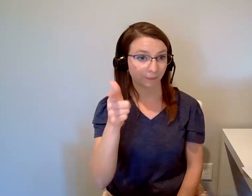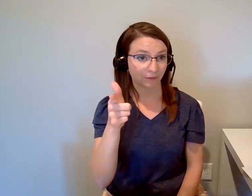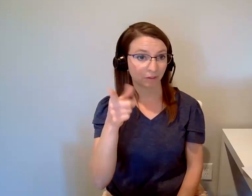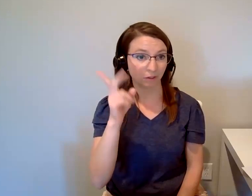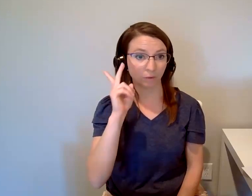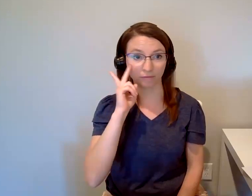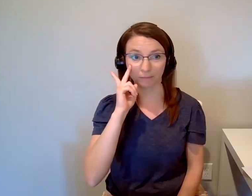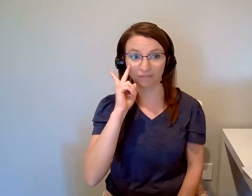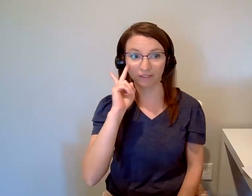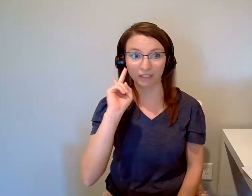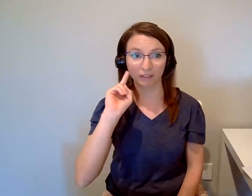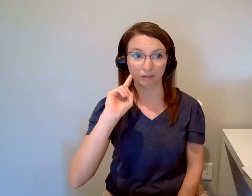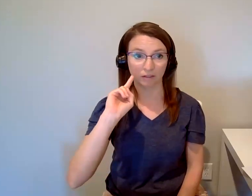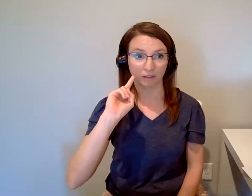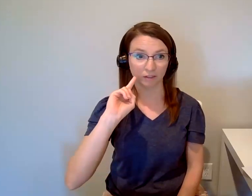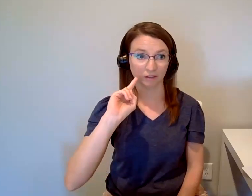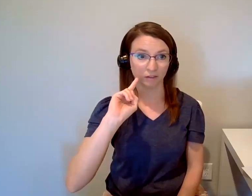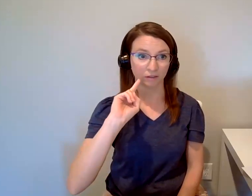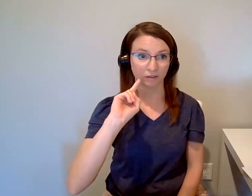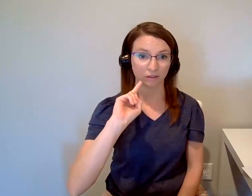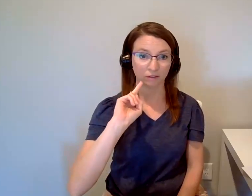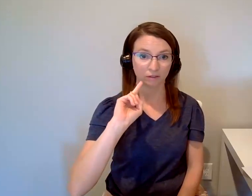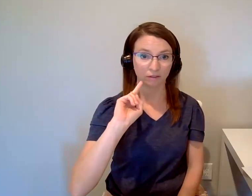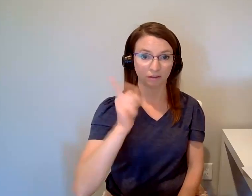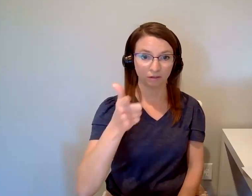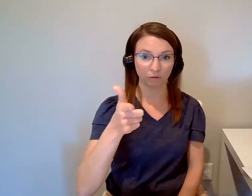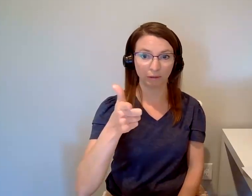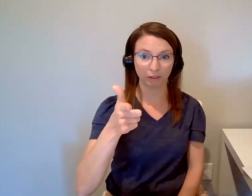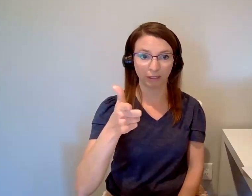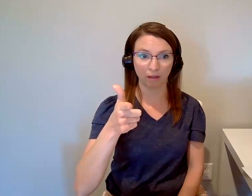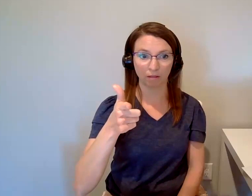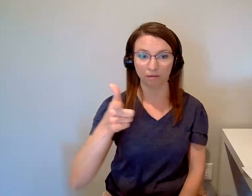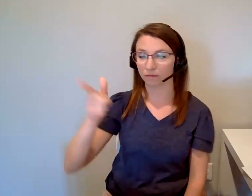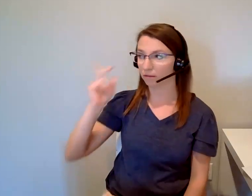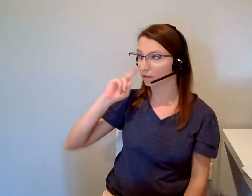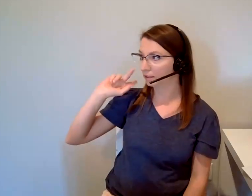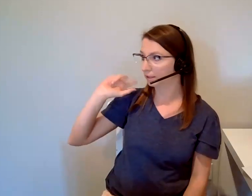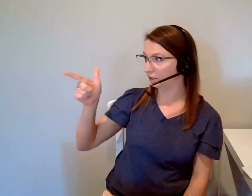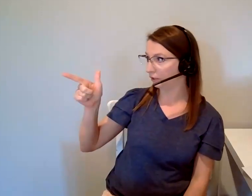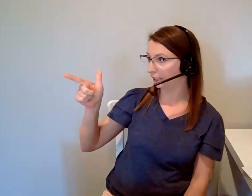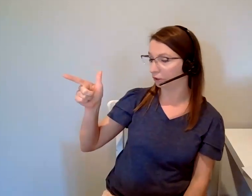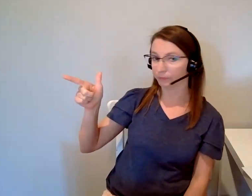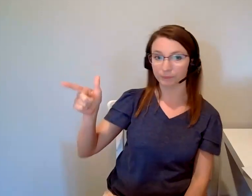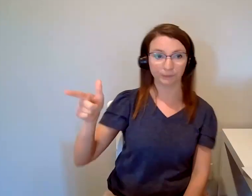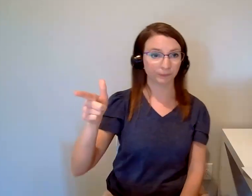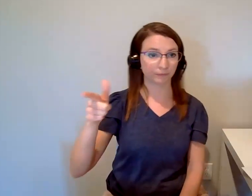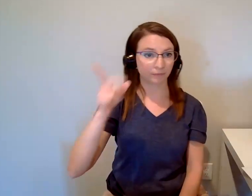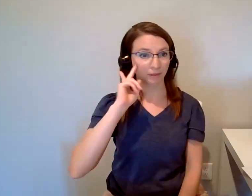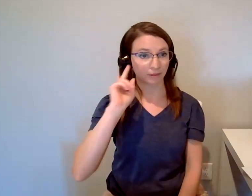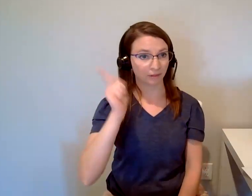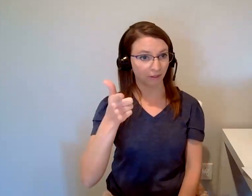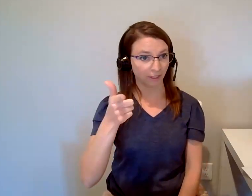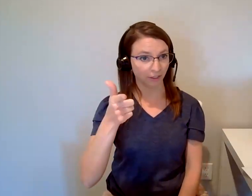So you're going from the V and fill out your L. See you later. See you later.